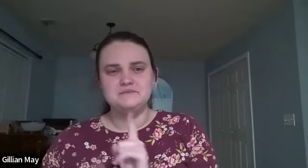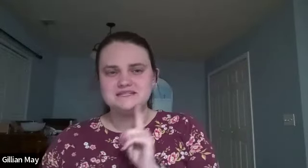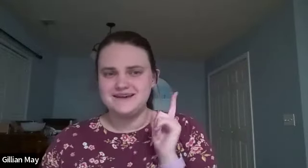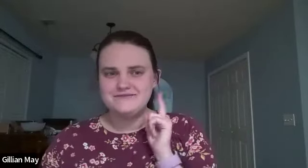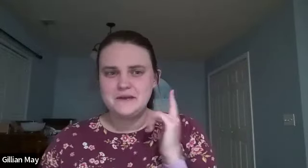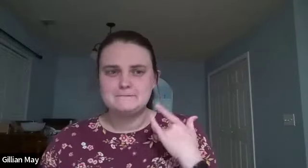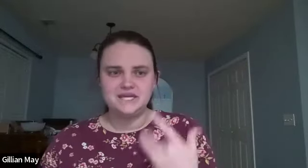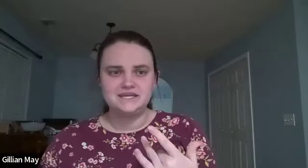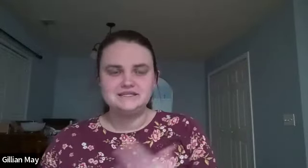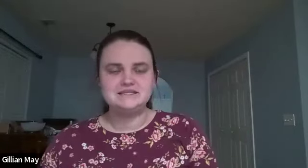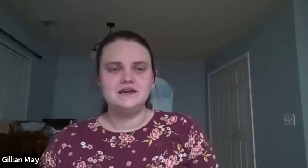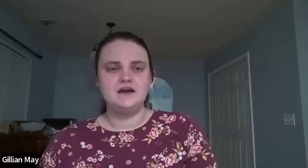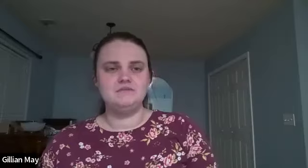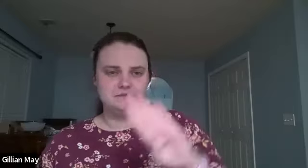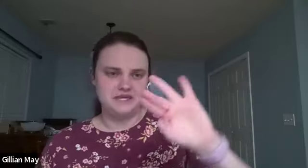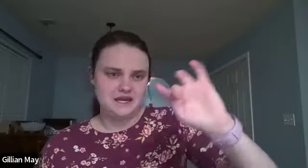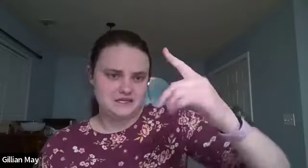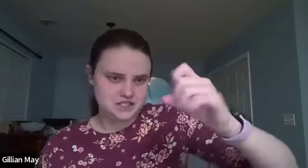in deaf bings, like the